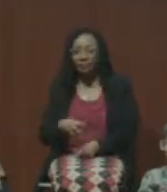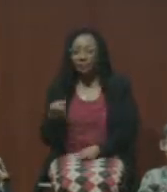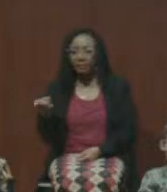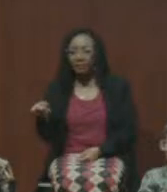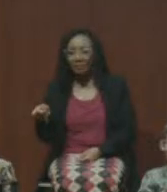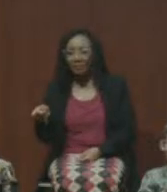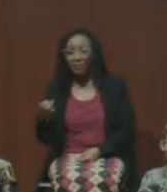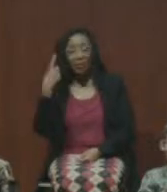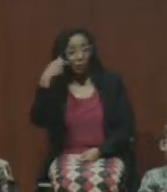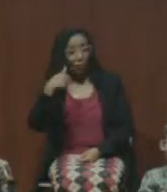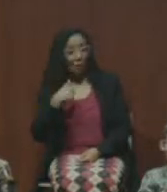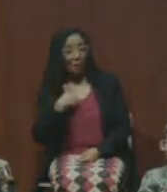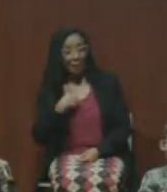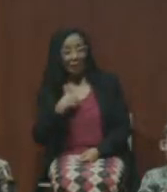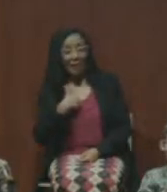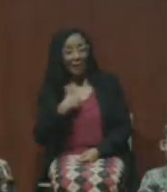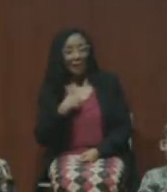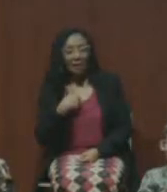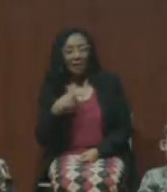So for me,